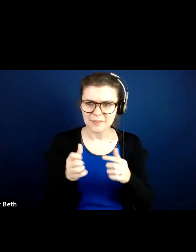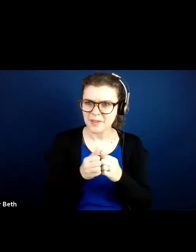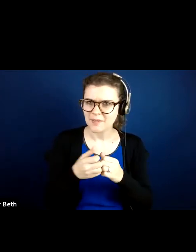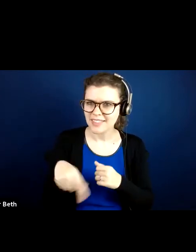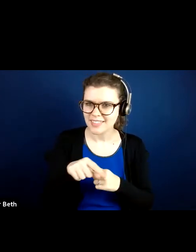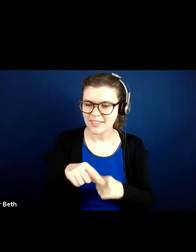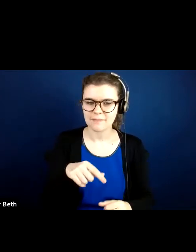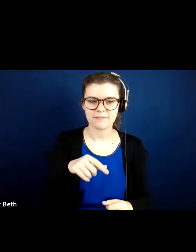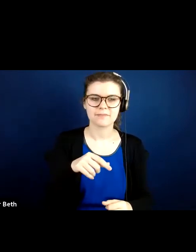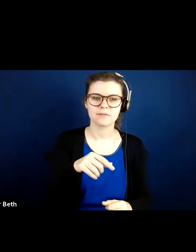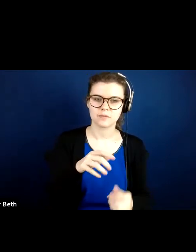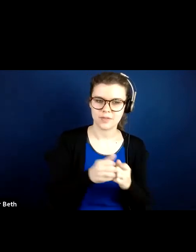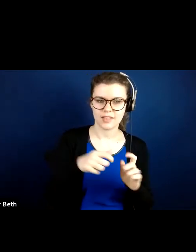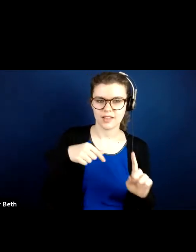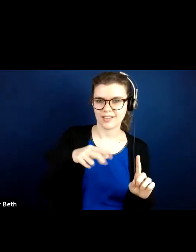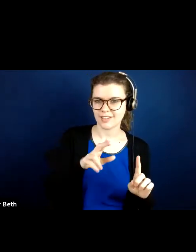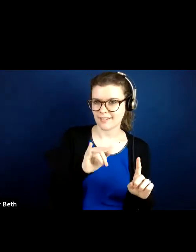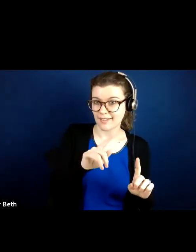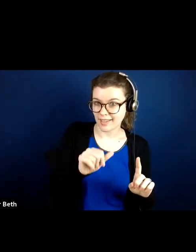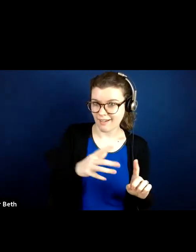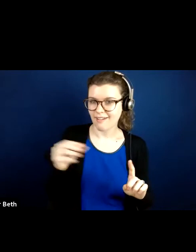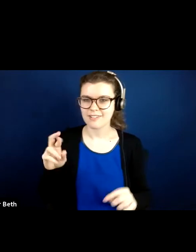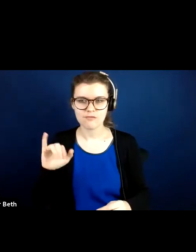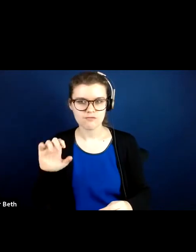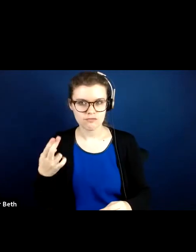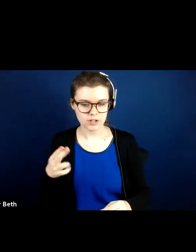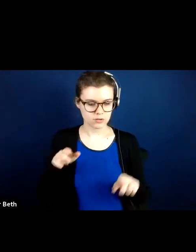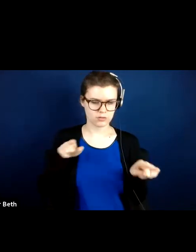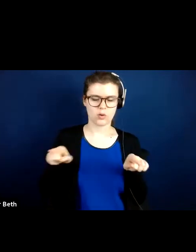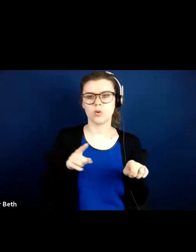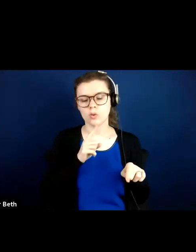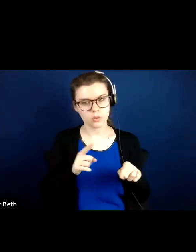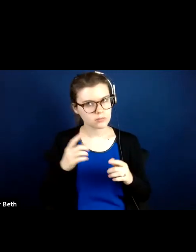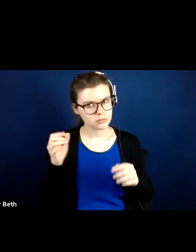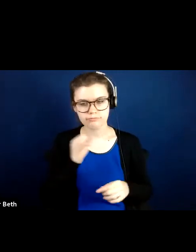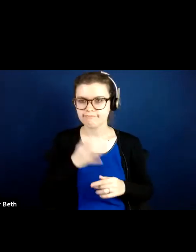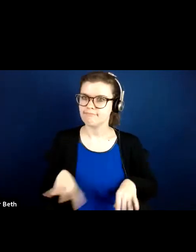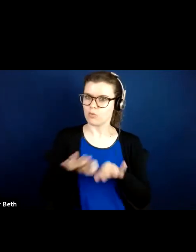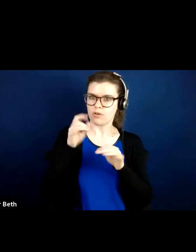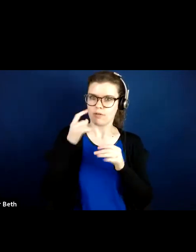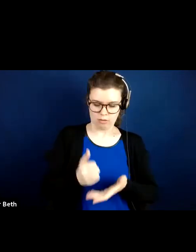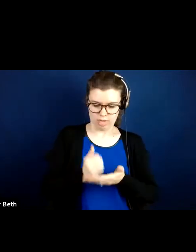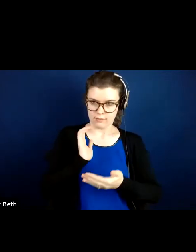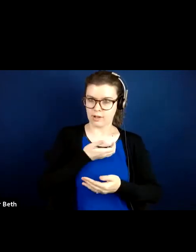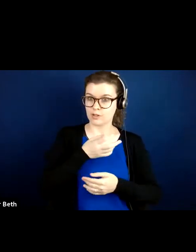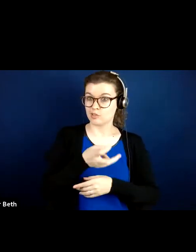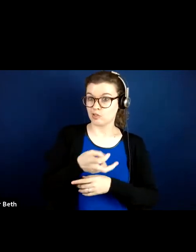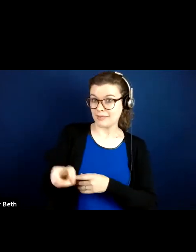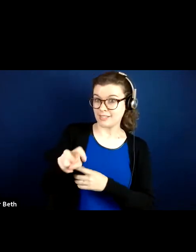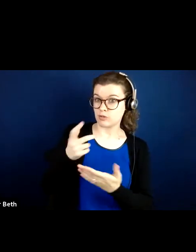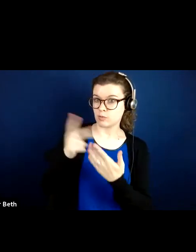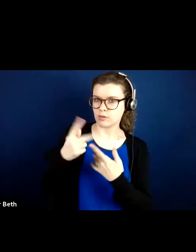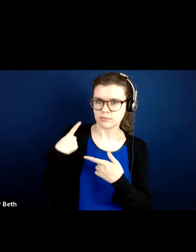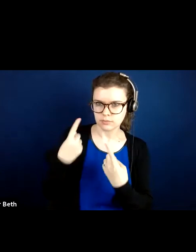Kita and Rich, who've been a really key part in rebuilding our transition program over the past year with